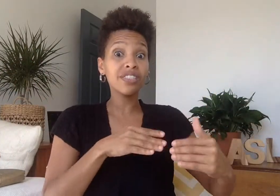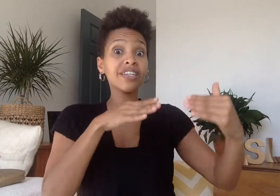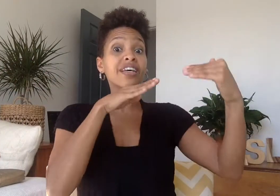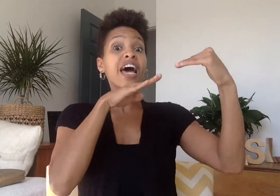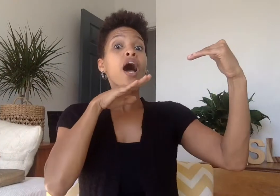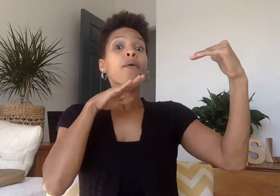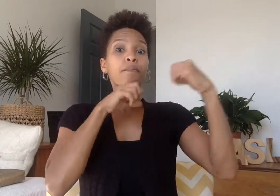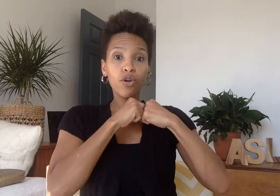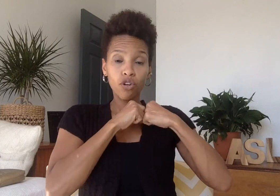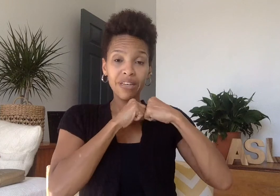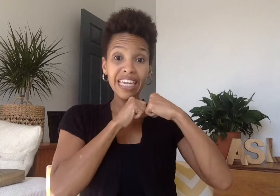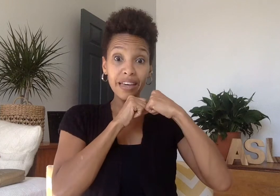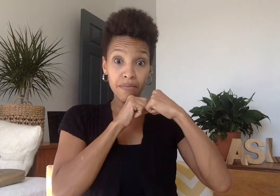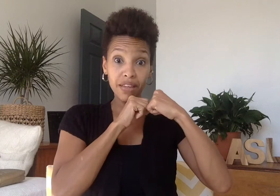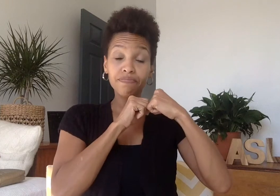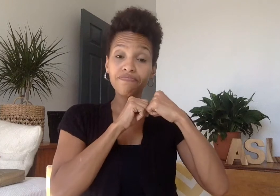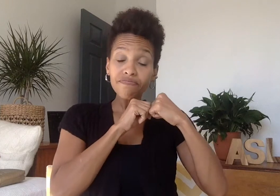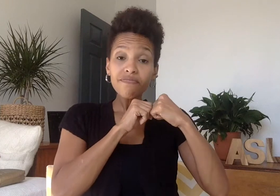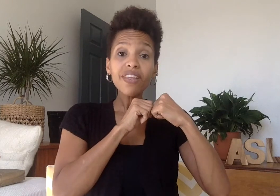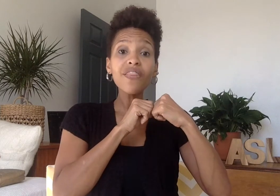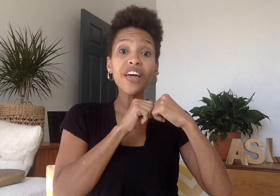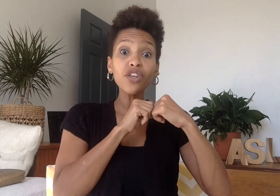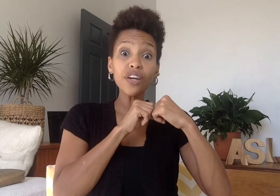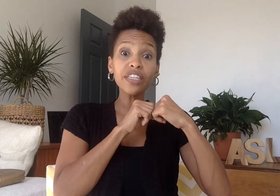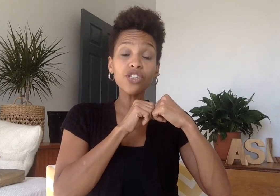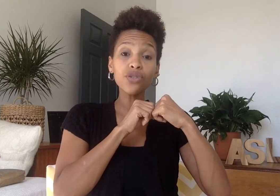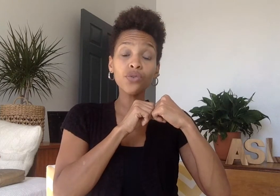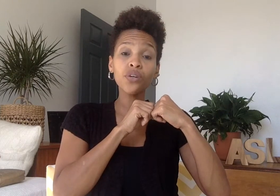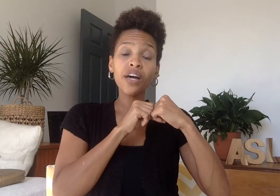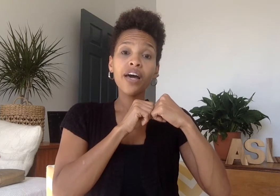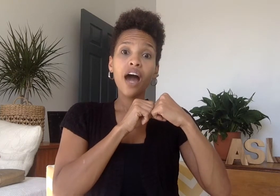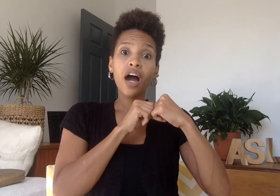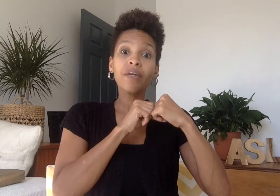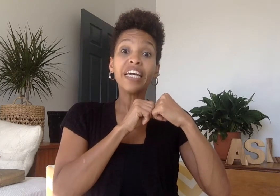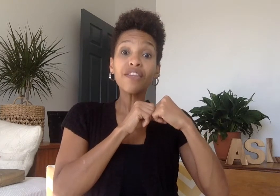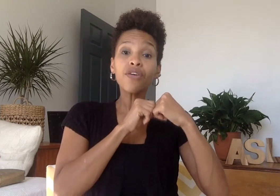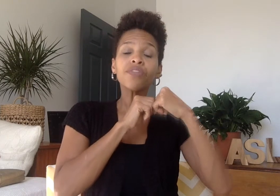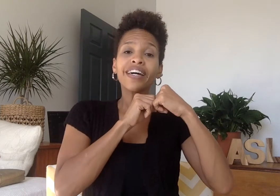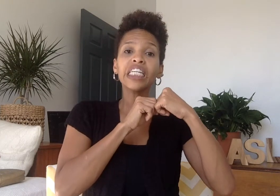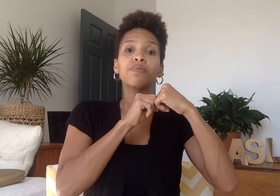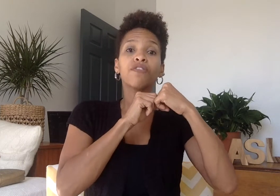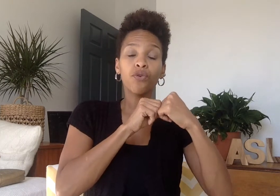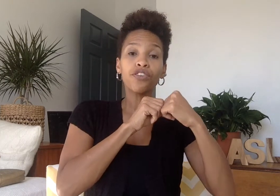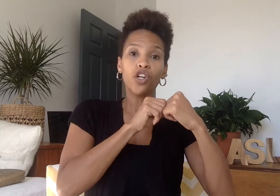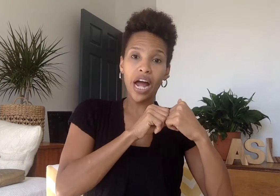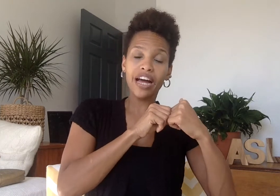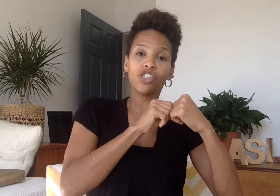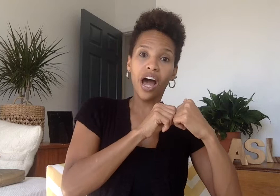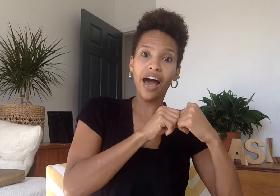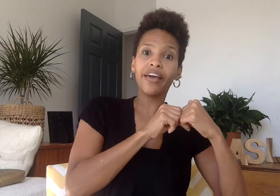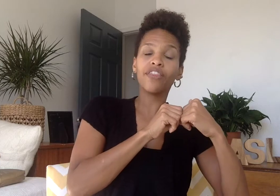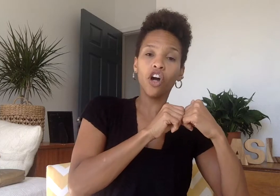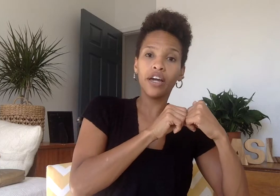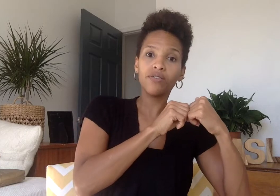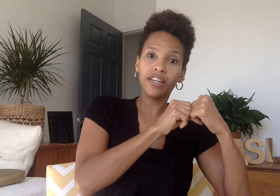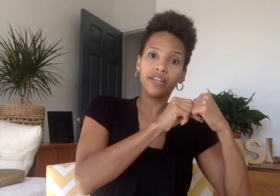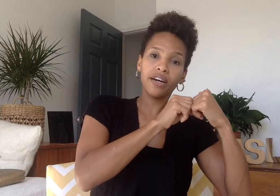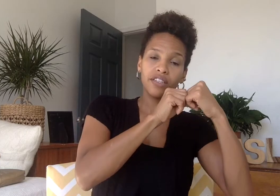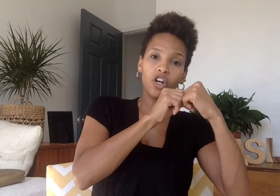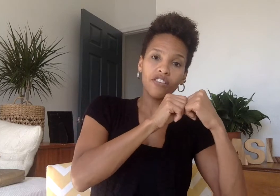did, boom, he hit me. And then you can do, in those seconds before the crash, I thought I was gonna go off the